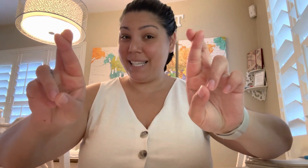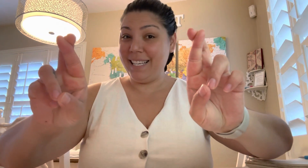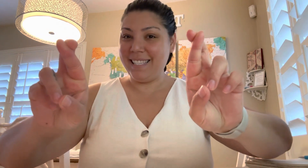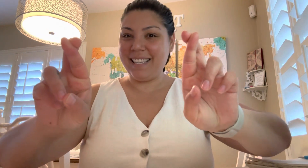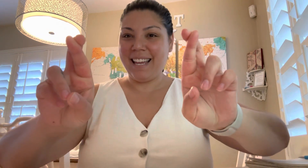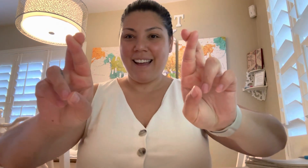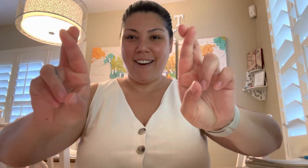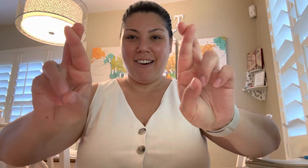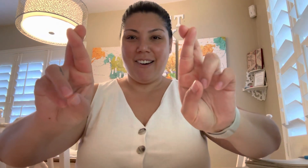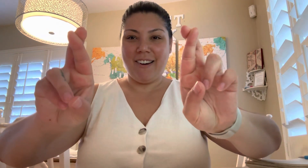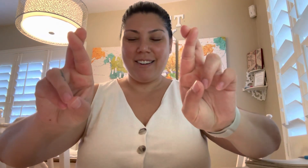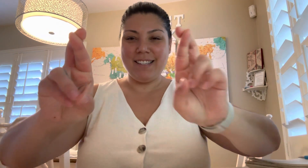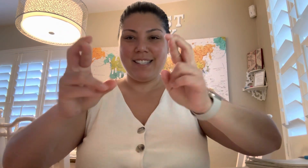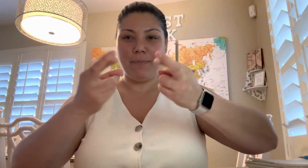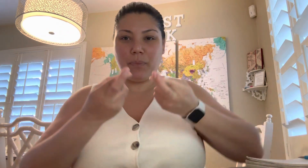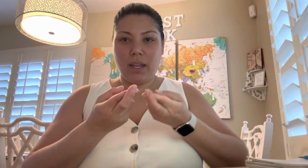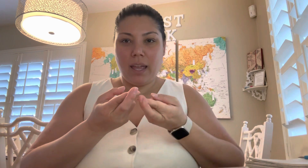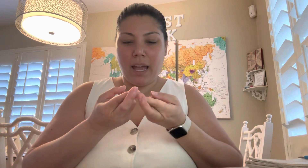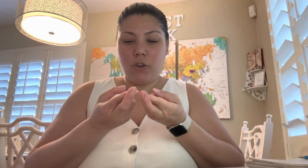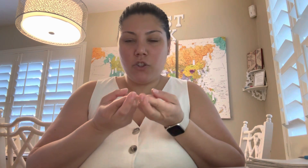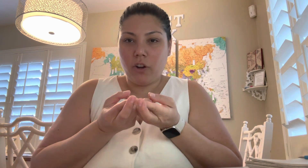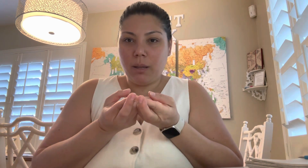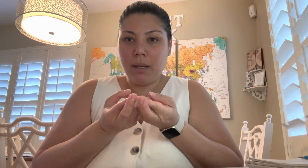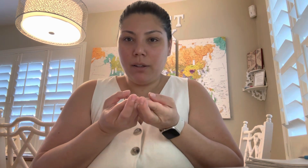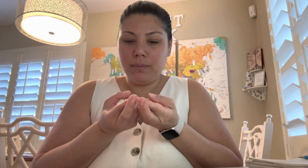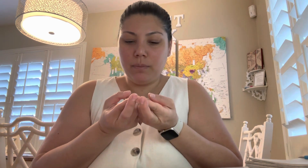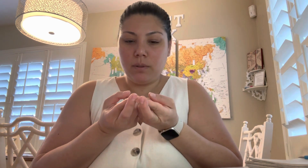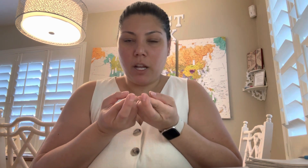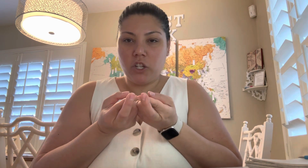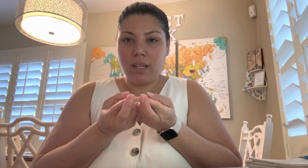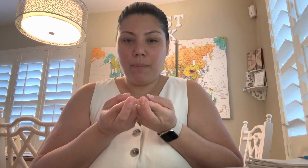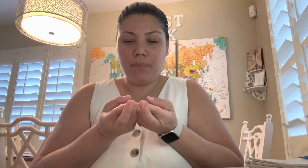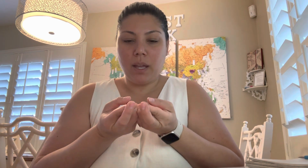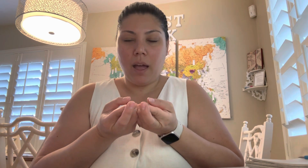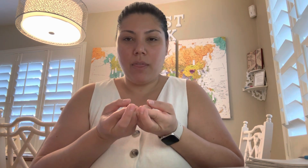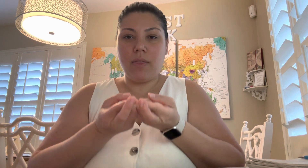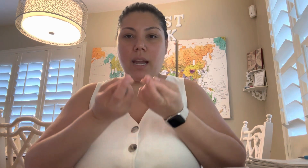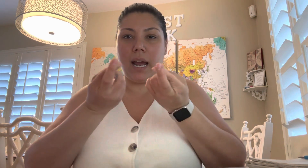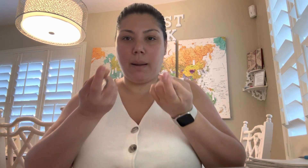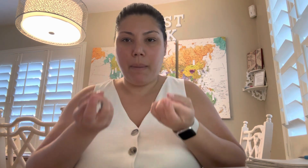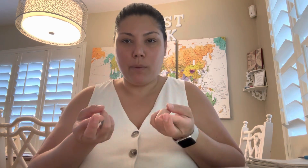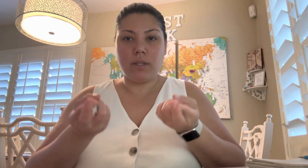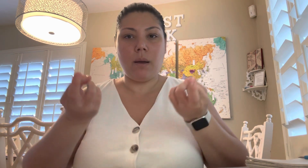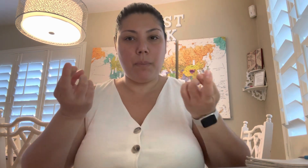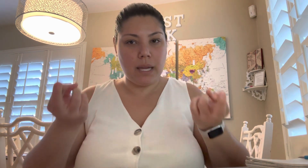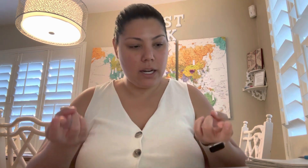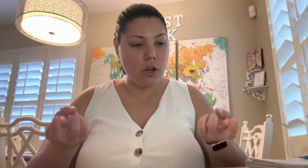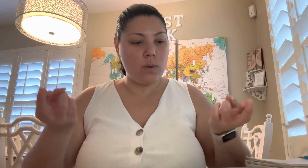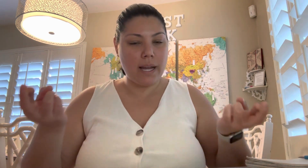ABCs, R's, and you start in the middle, touching them, and then they kind of bounce up and go down.